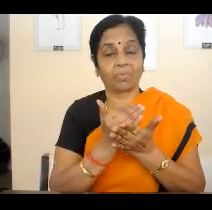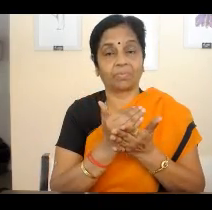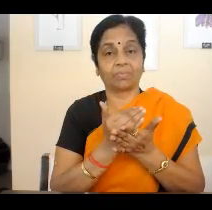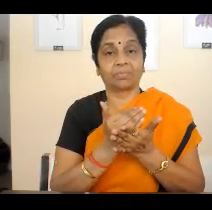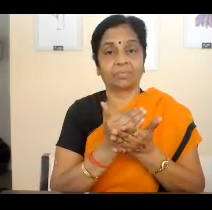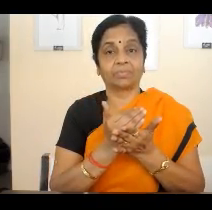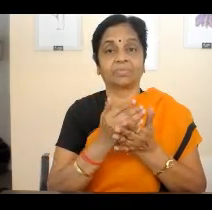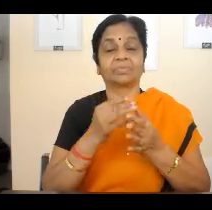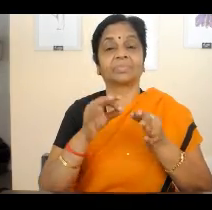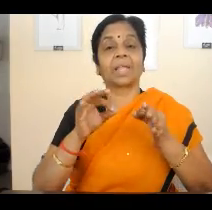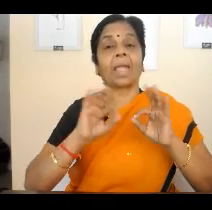recreational,